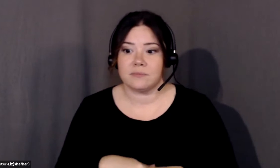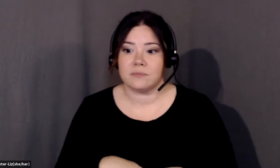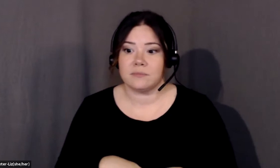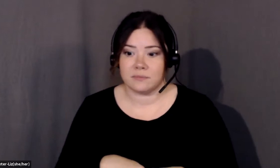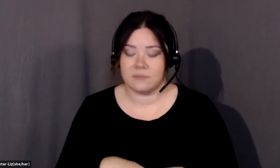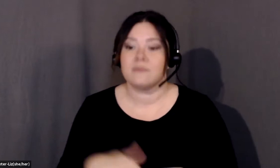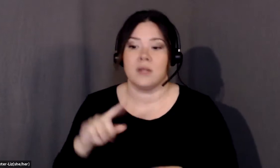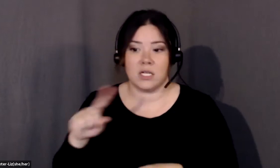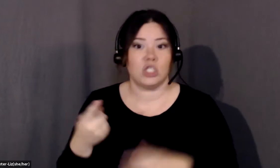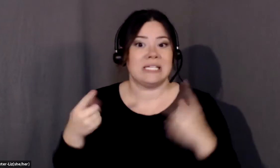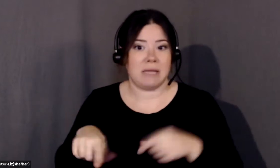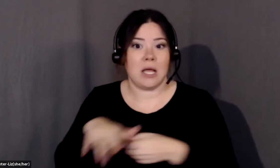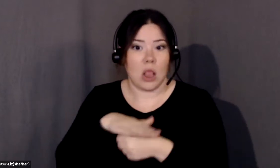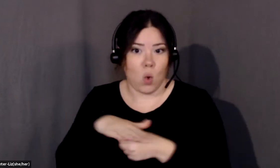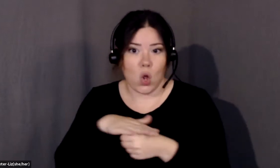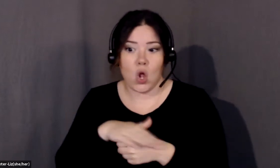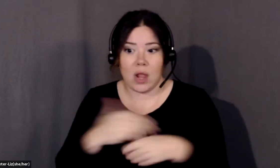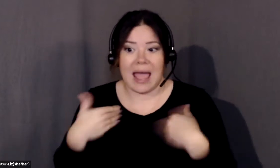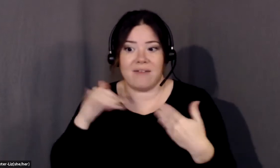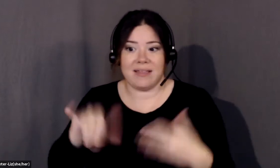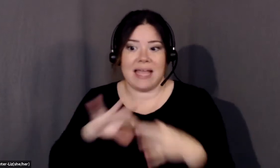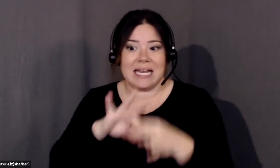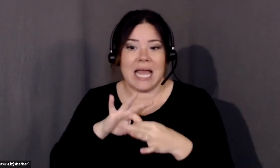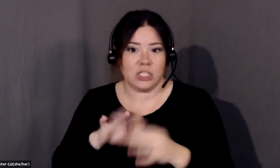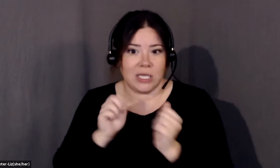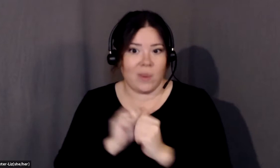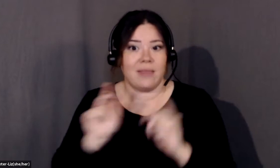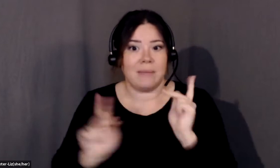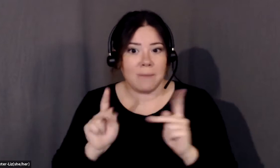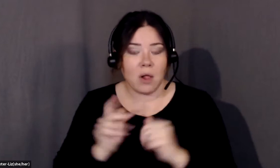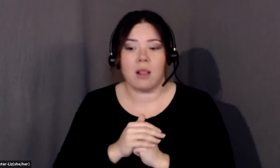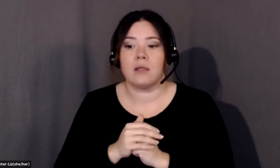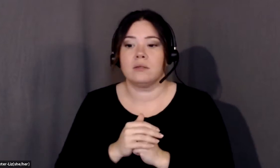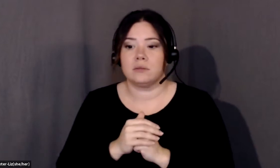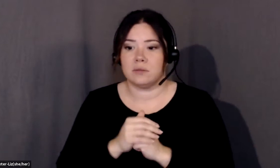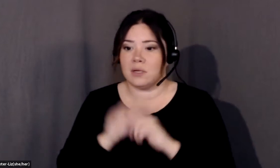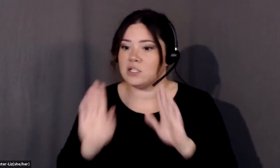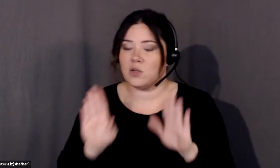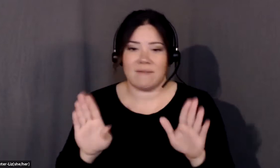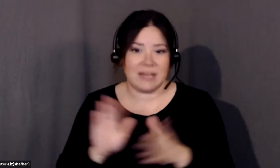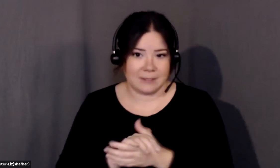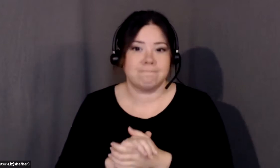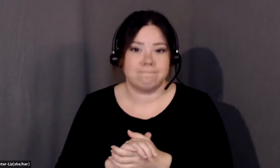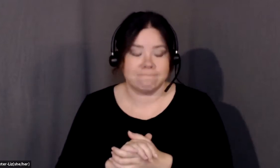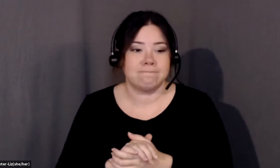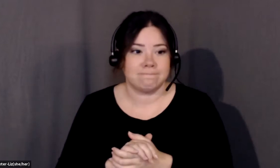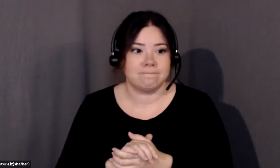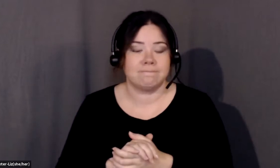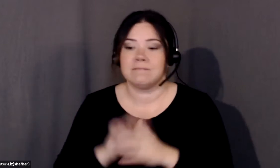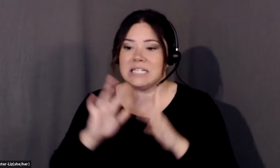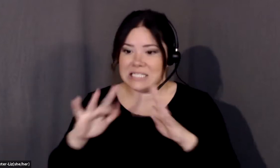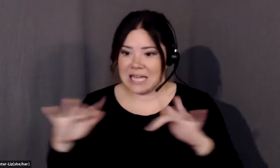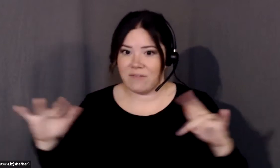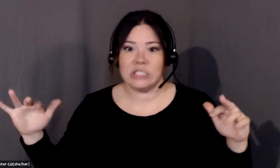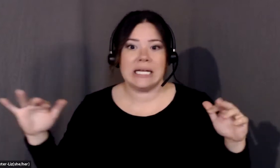there just being local and having that connection with the people. Terrific, friends. Well, diversity